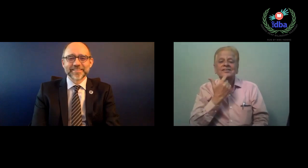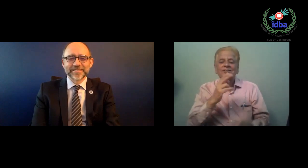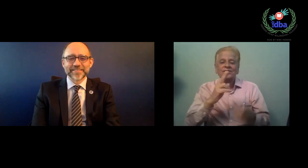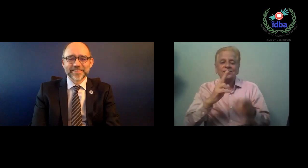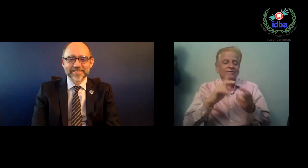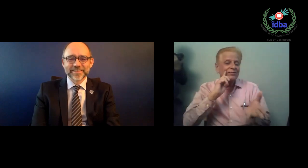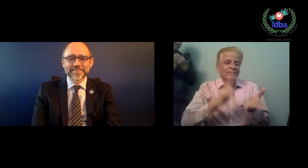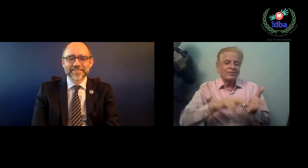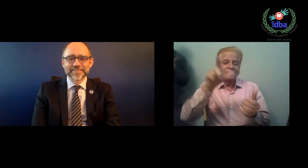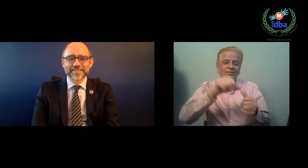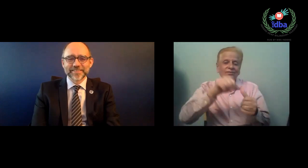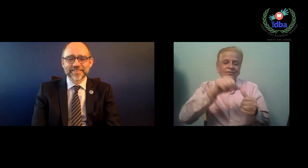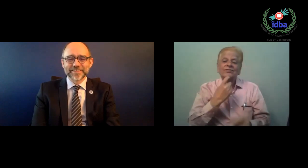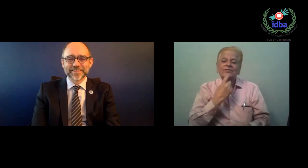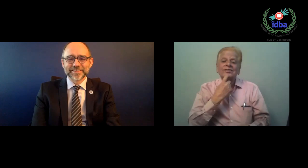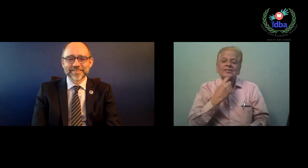Deaf, and also in Finland